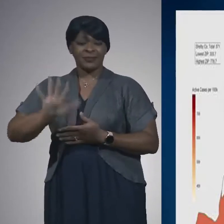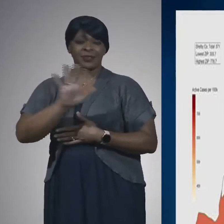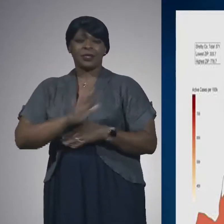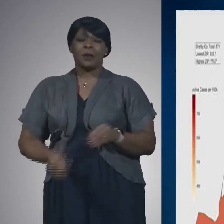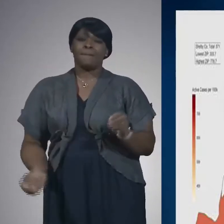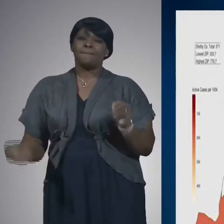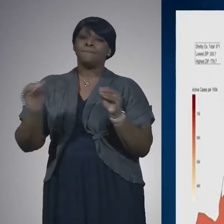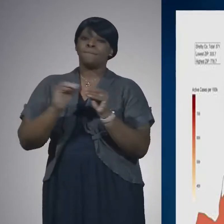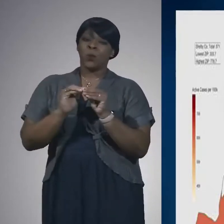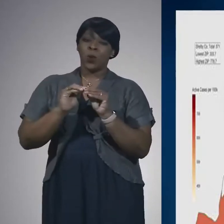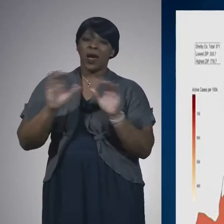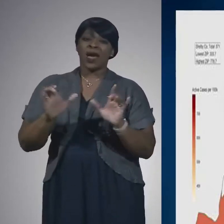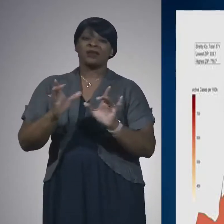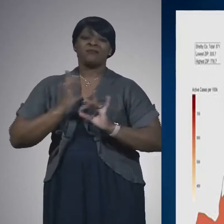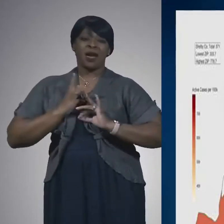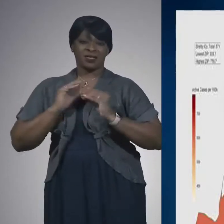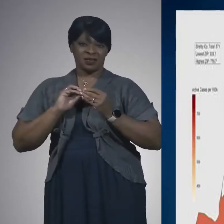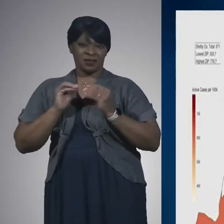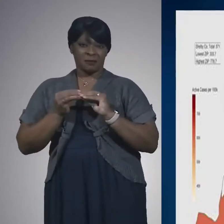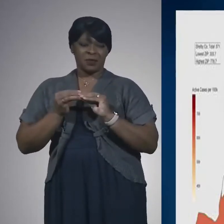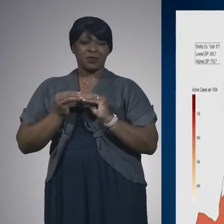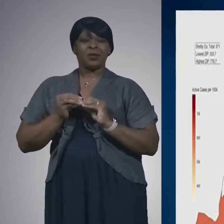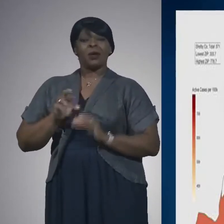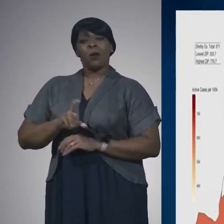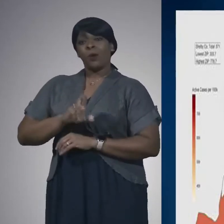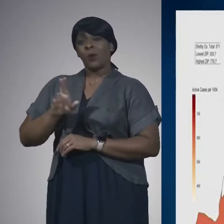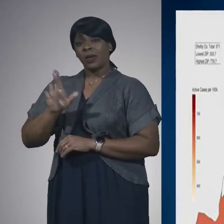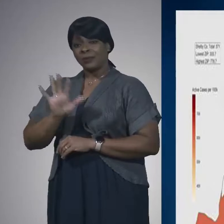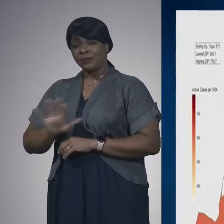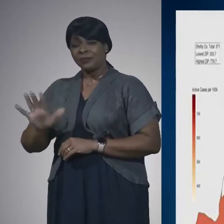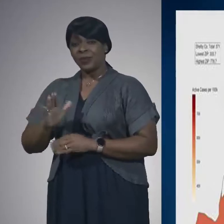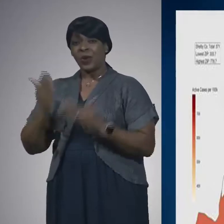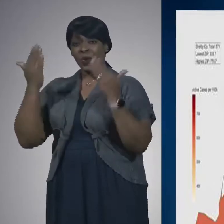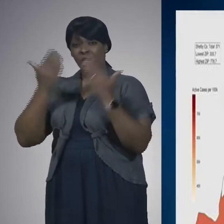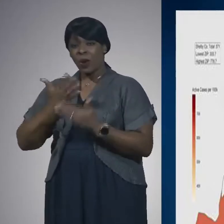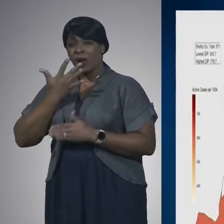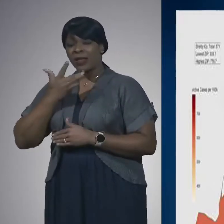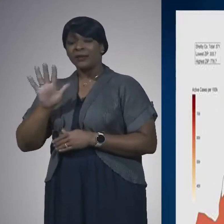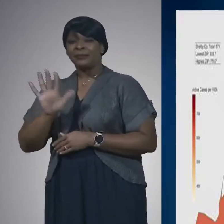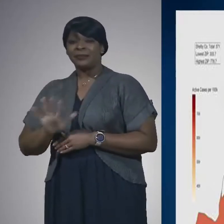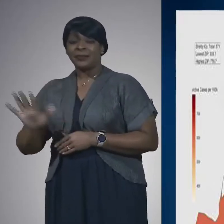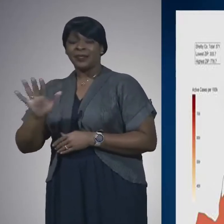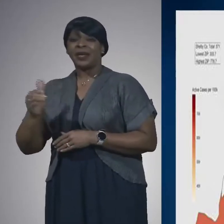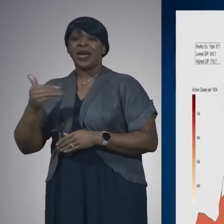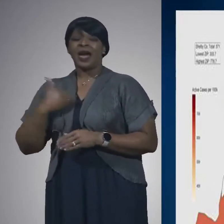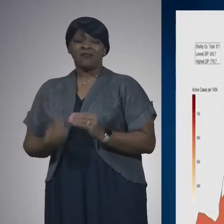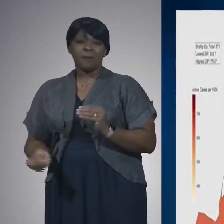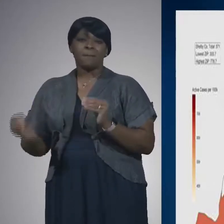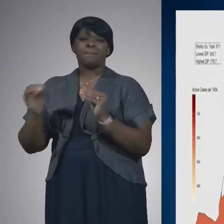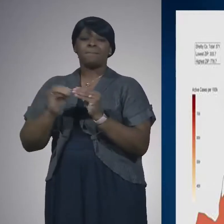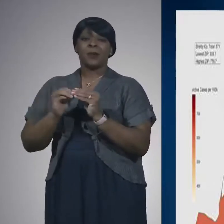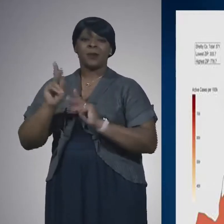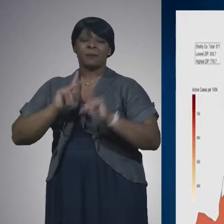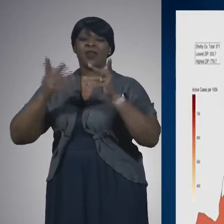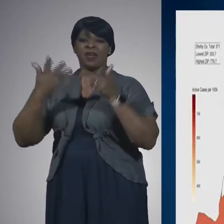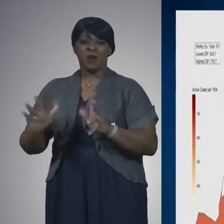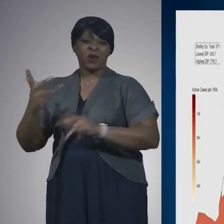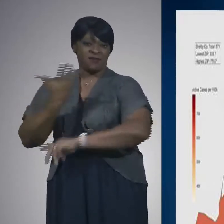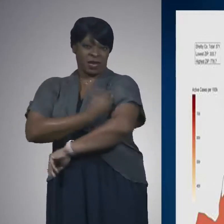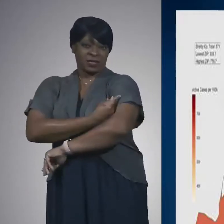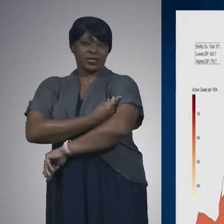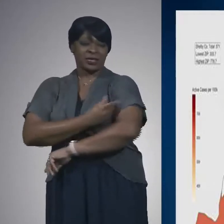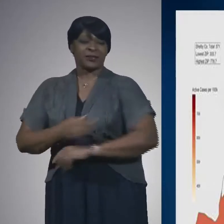more active cases, and on the right, the areas with darker colors are areas that have more folks vaccinated.